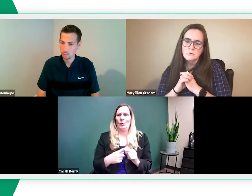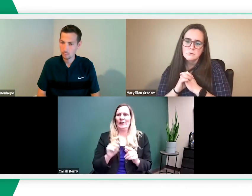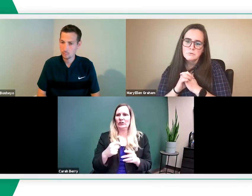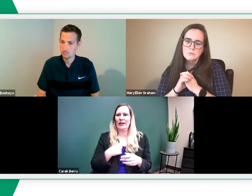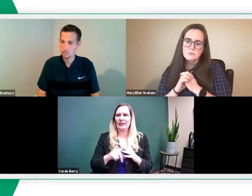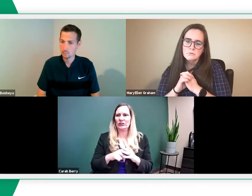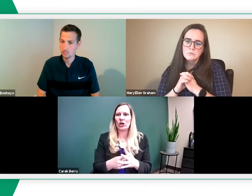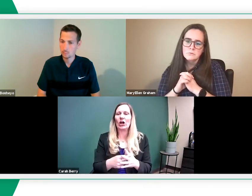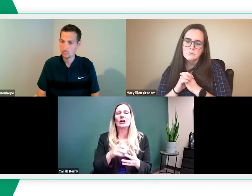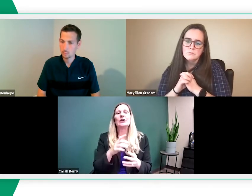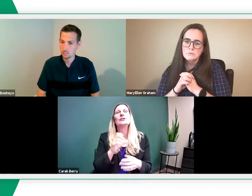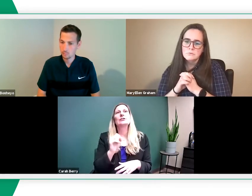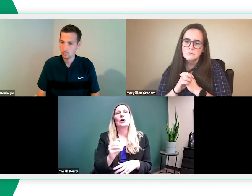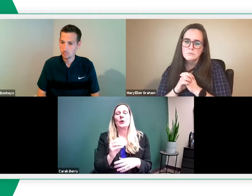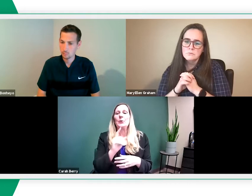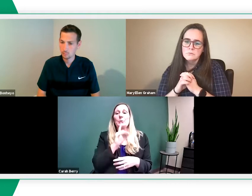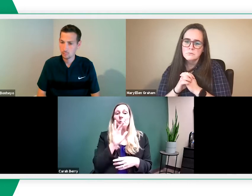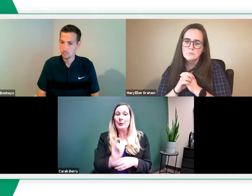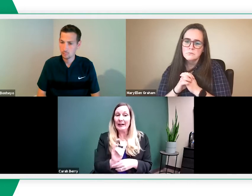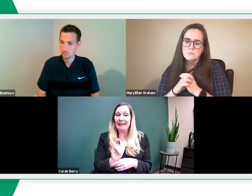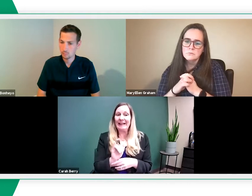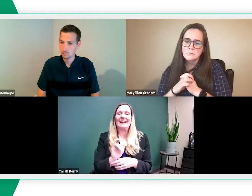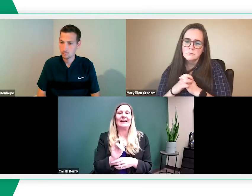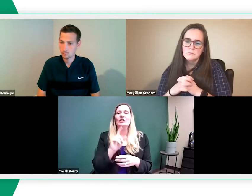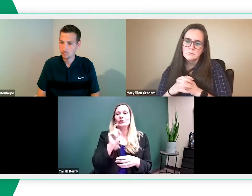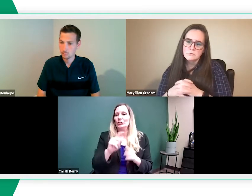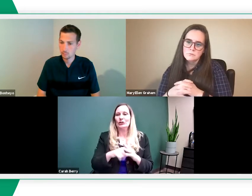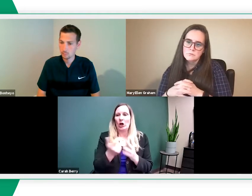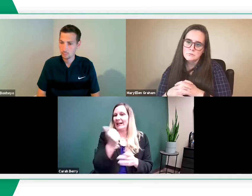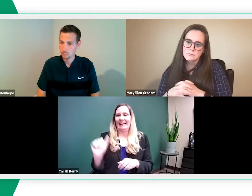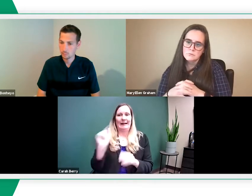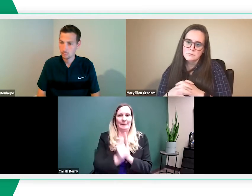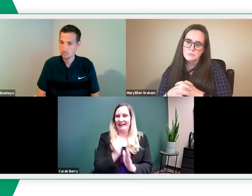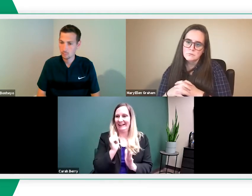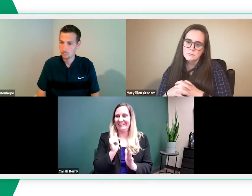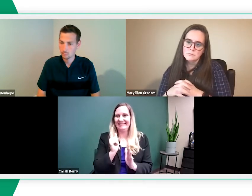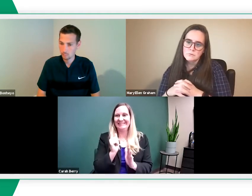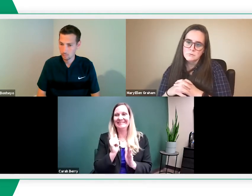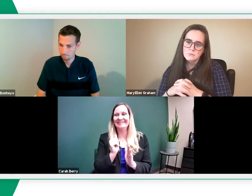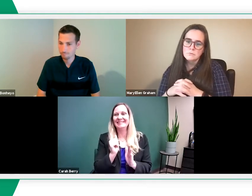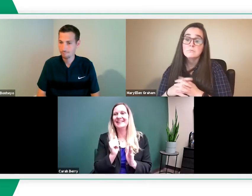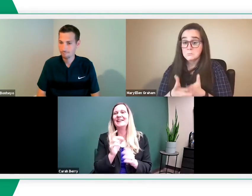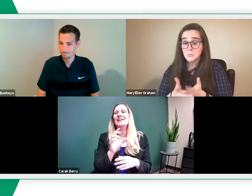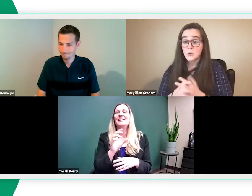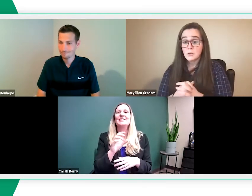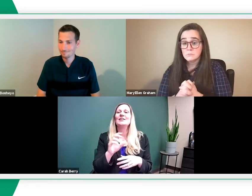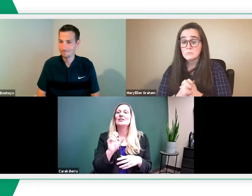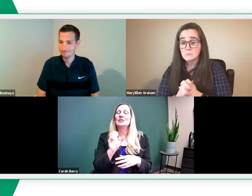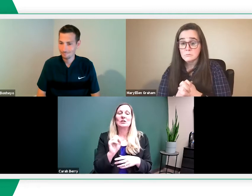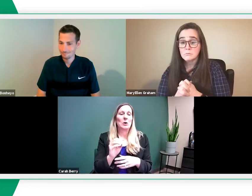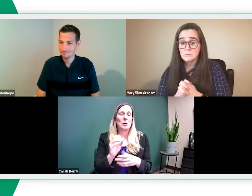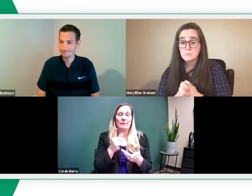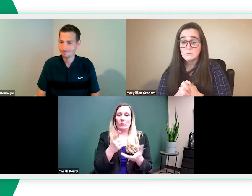change a career, when should I actually start? So in actuality, you can start at any